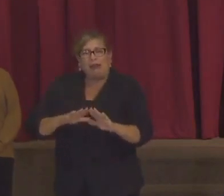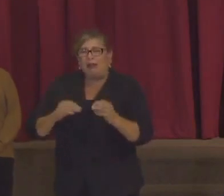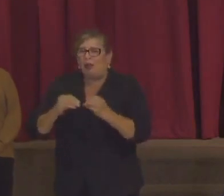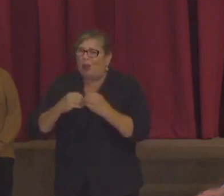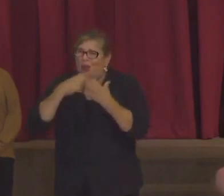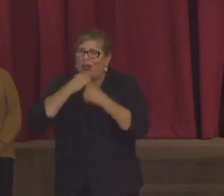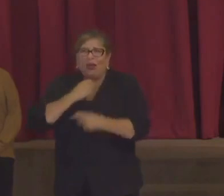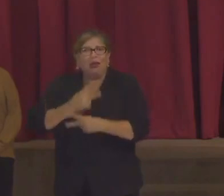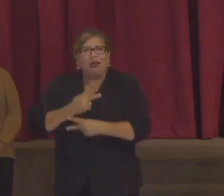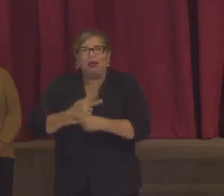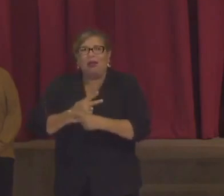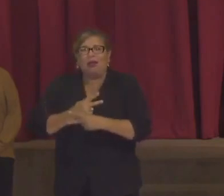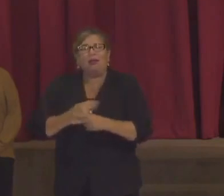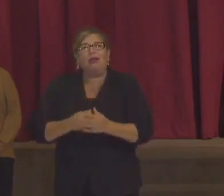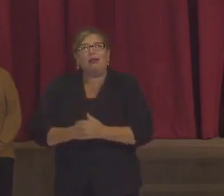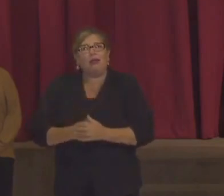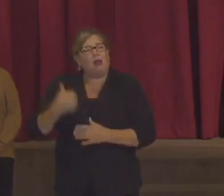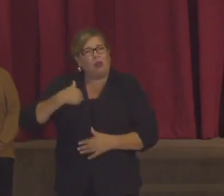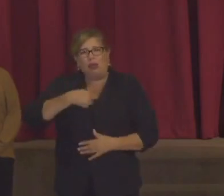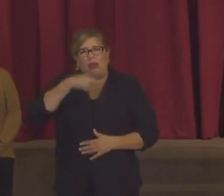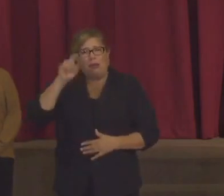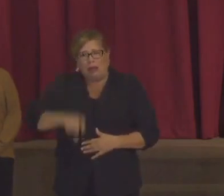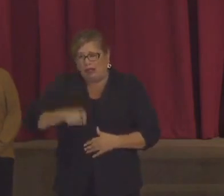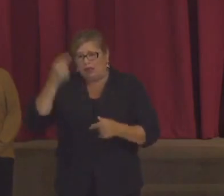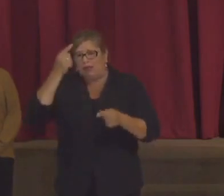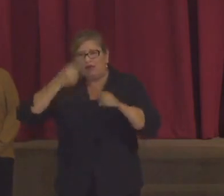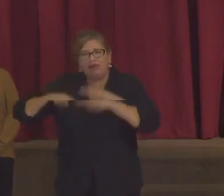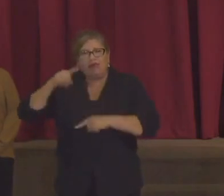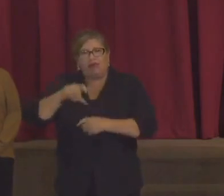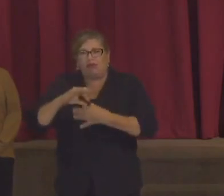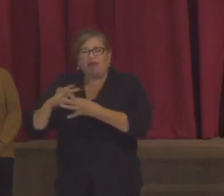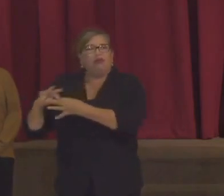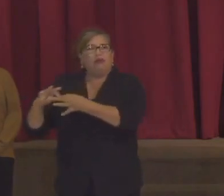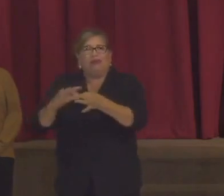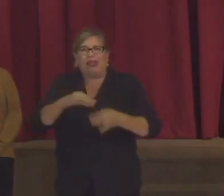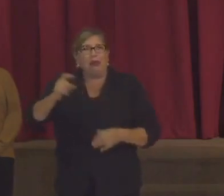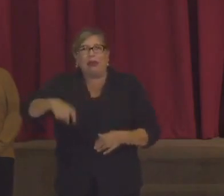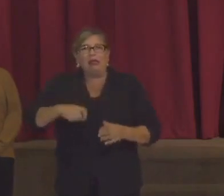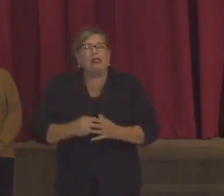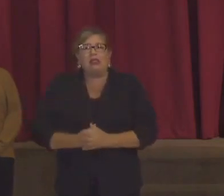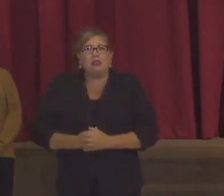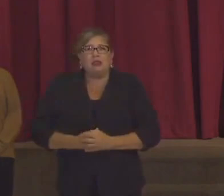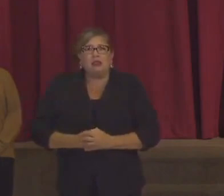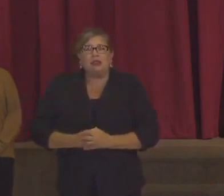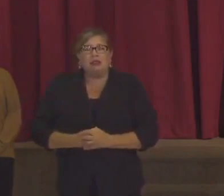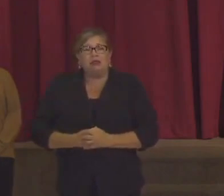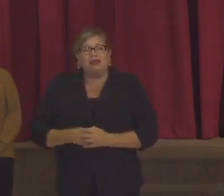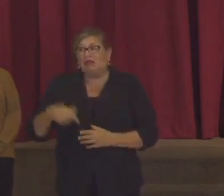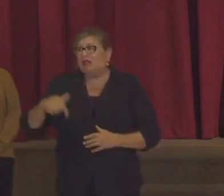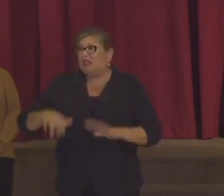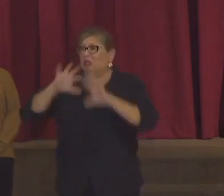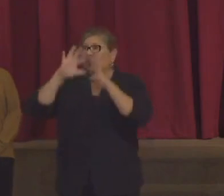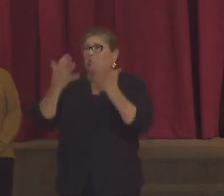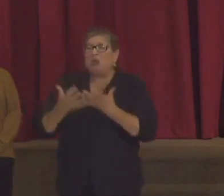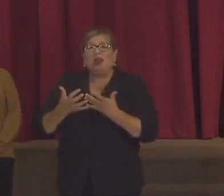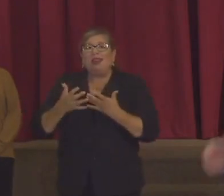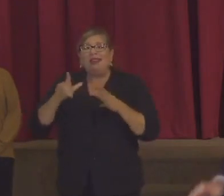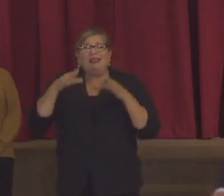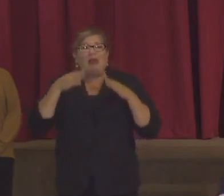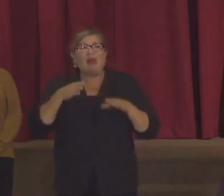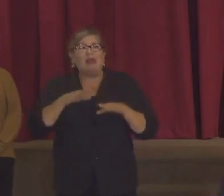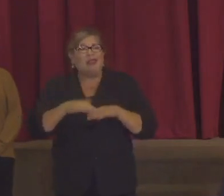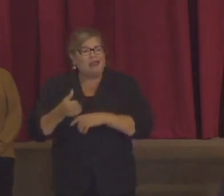more capacity to collaborate. A society that's about dominance and aggression, this is what you get.